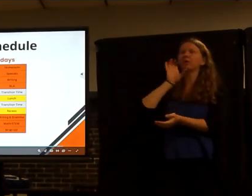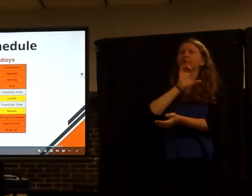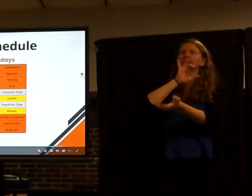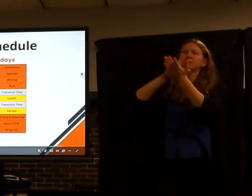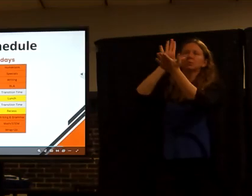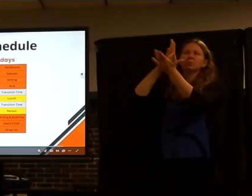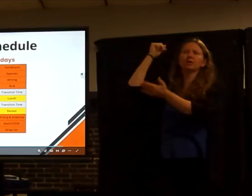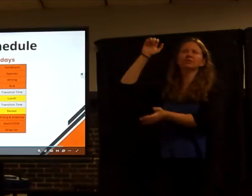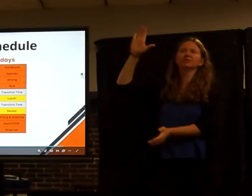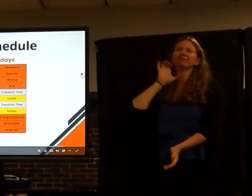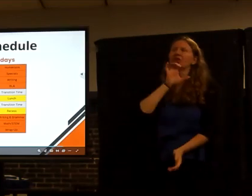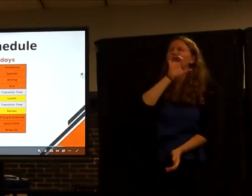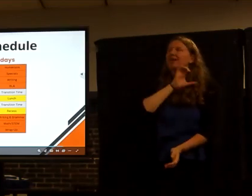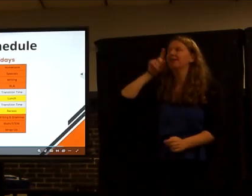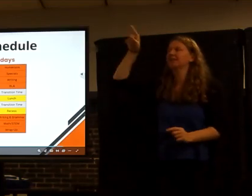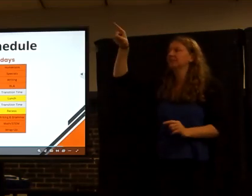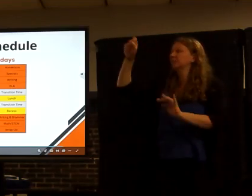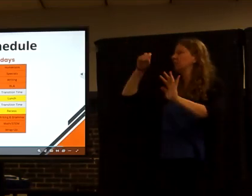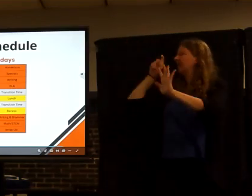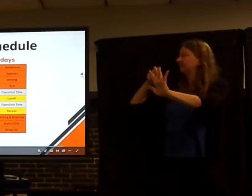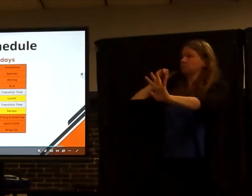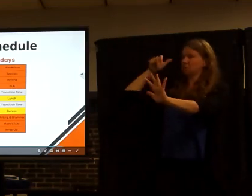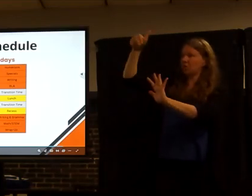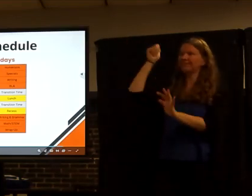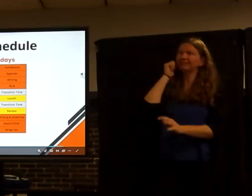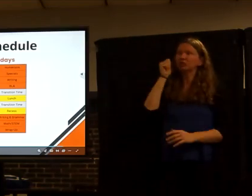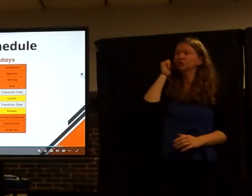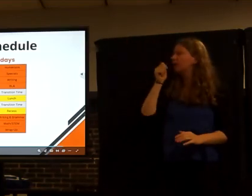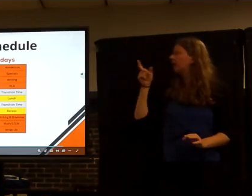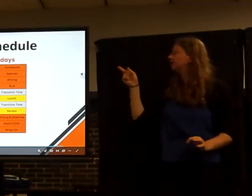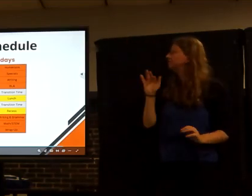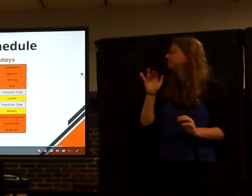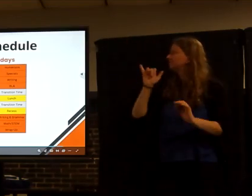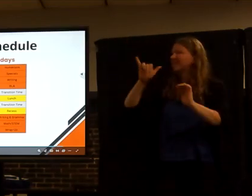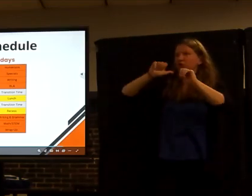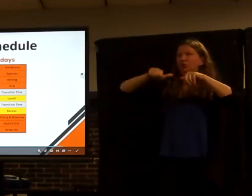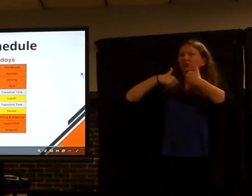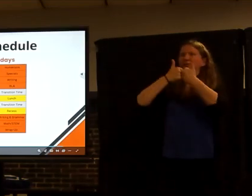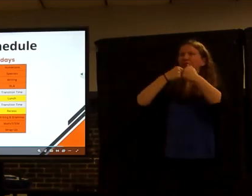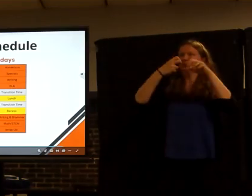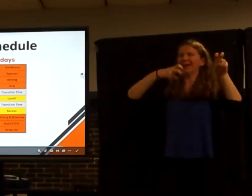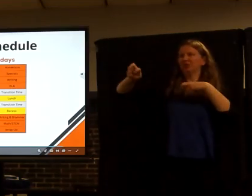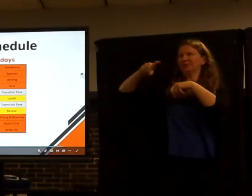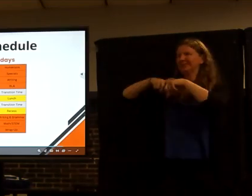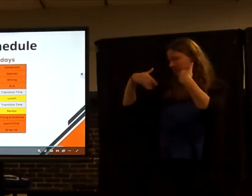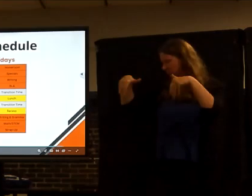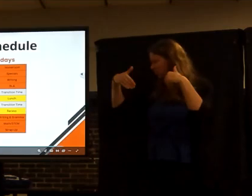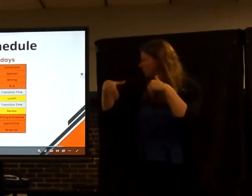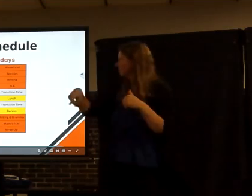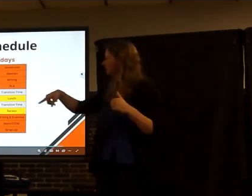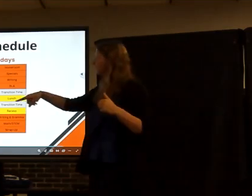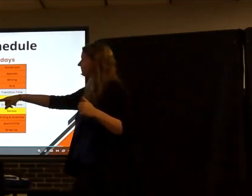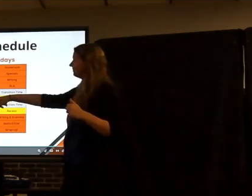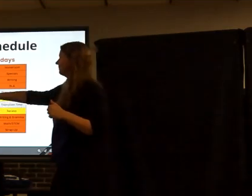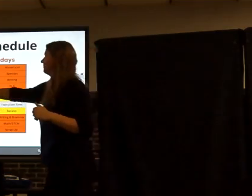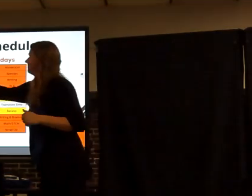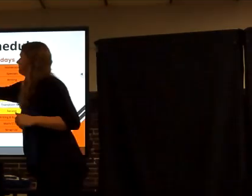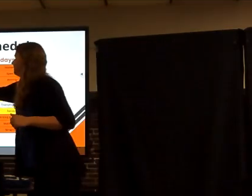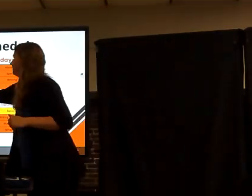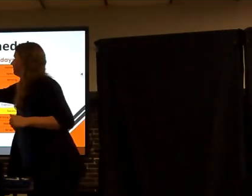through fifth all walk over to Brown Cafeteria, which is typically been our middle school, high school cafeteria. So they walk over there